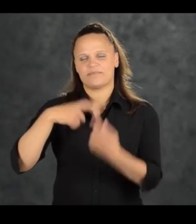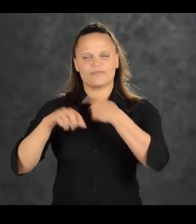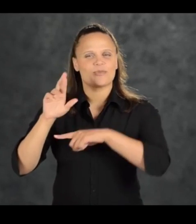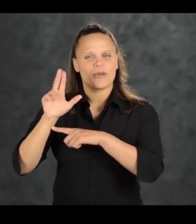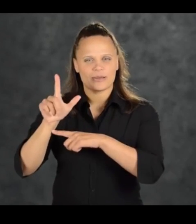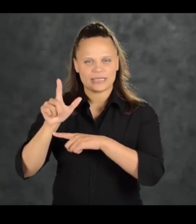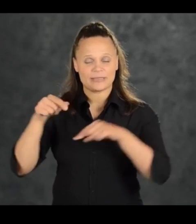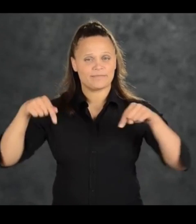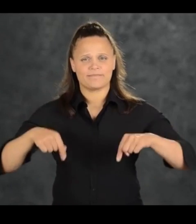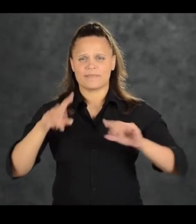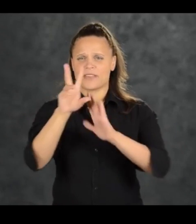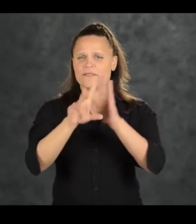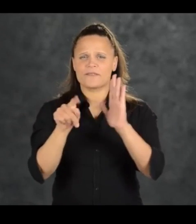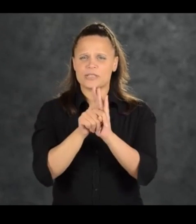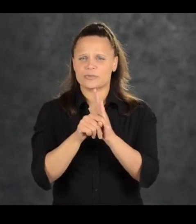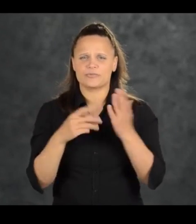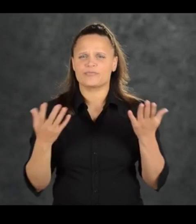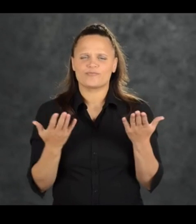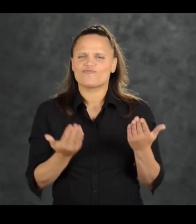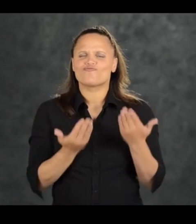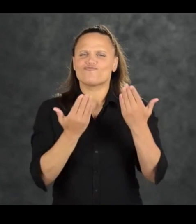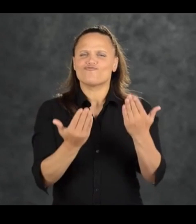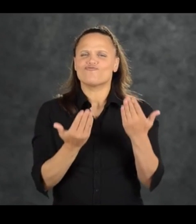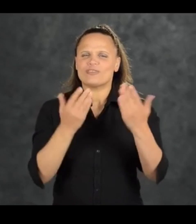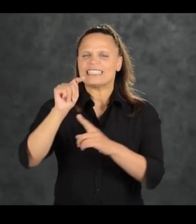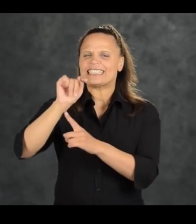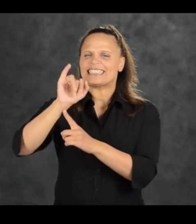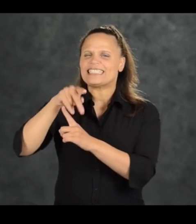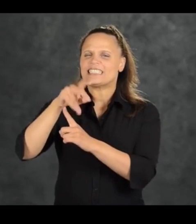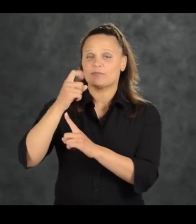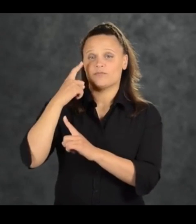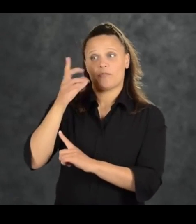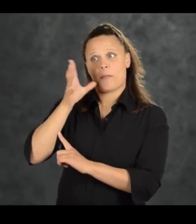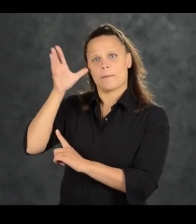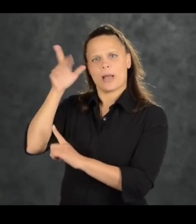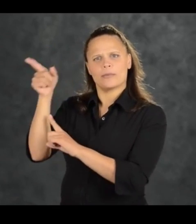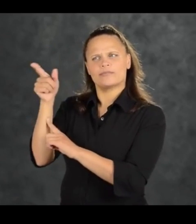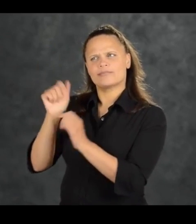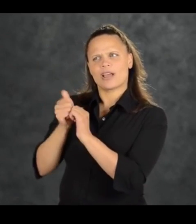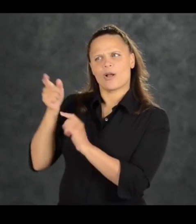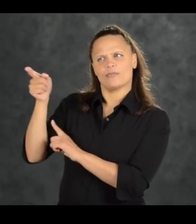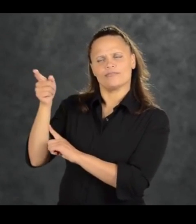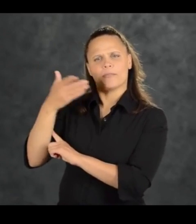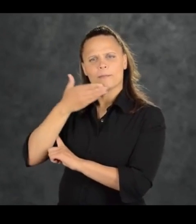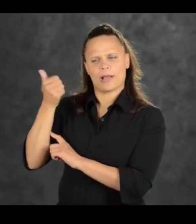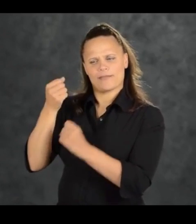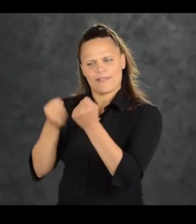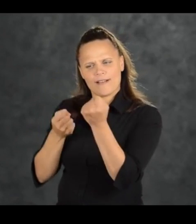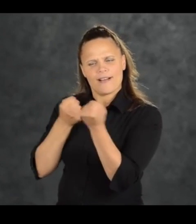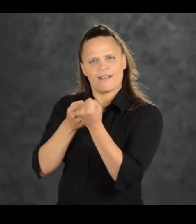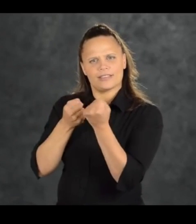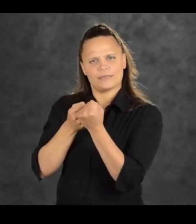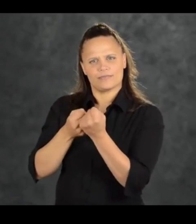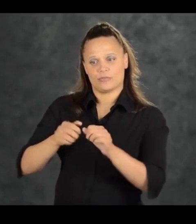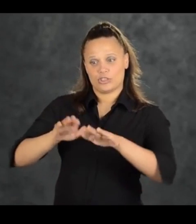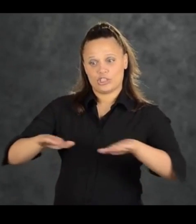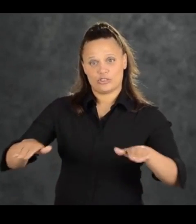Hi, my name is Rosalie, and this is my name sign. So this video is going to be about how